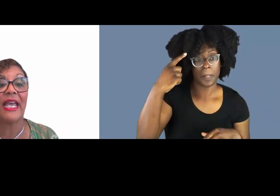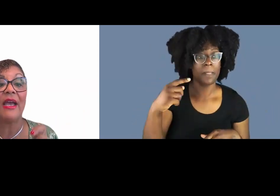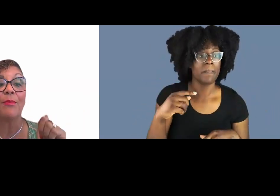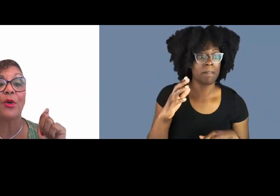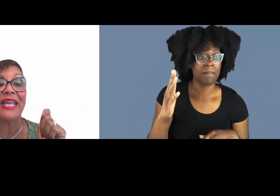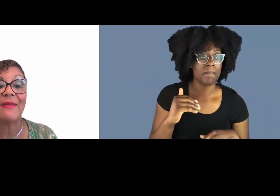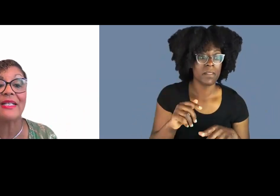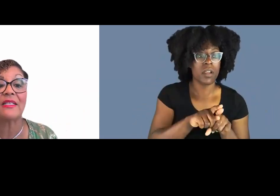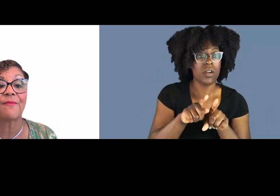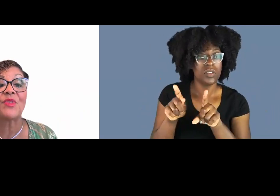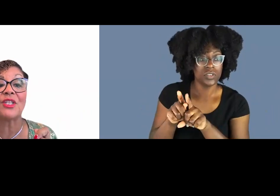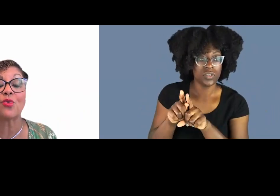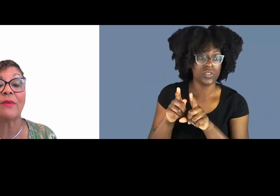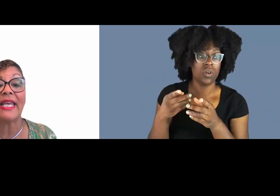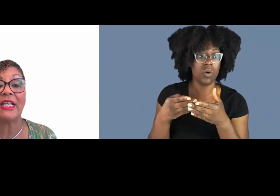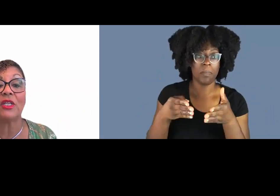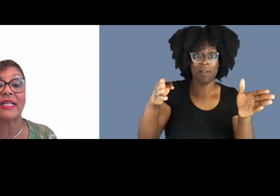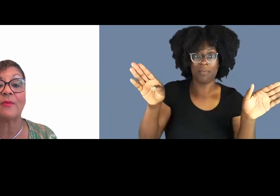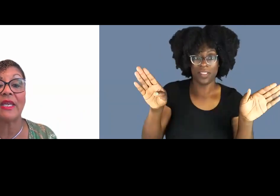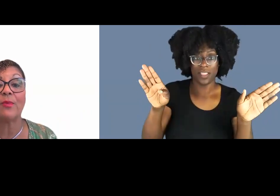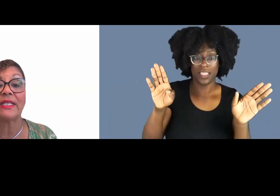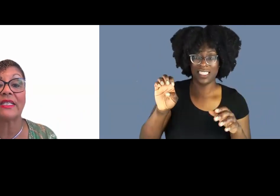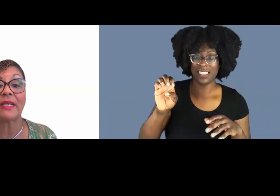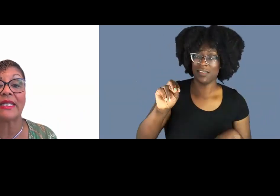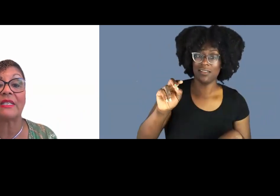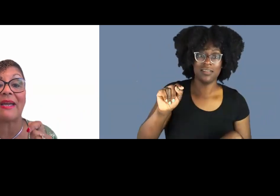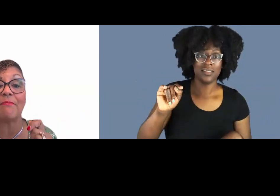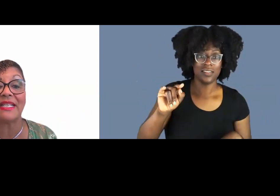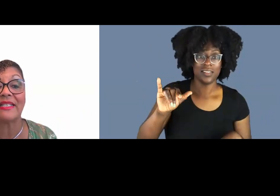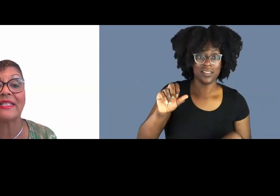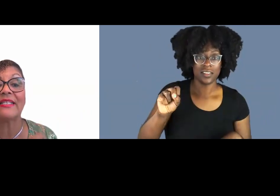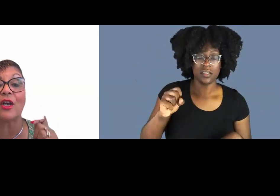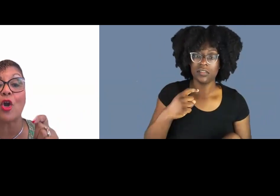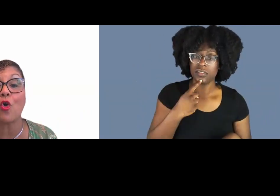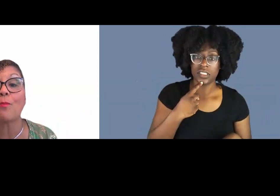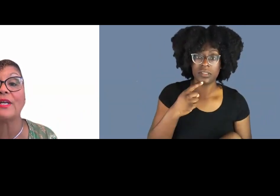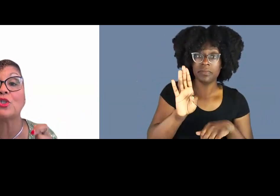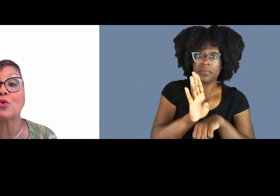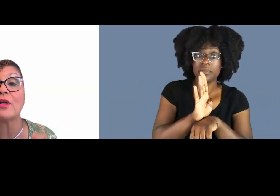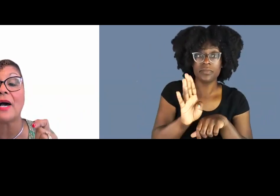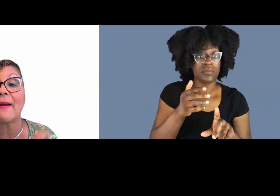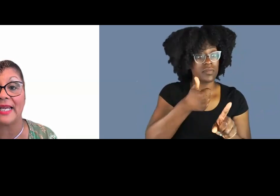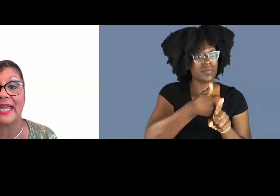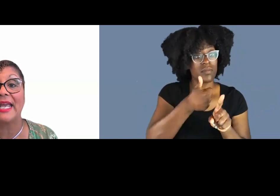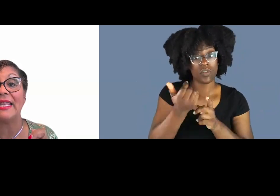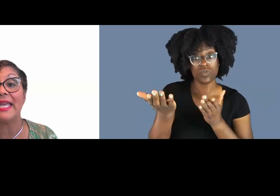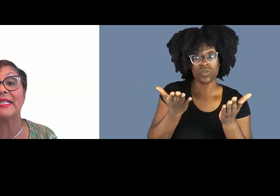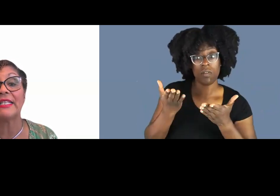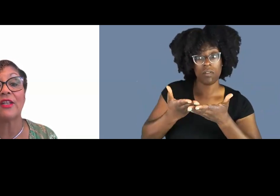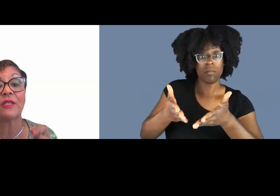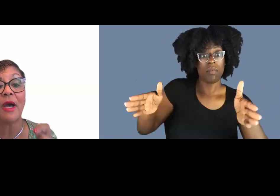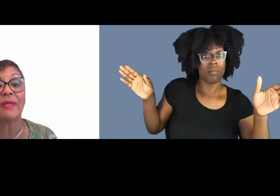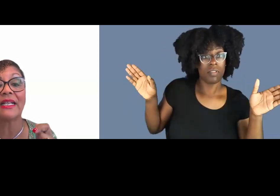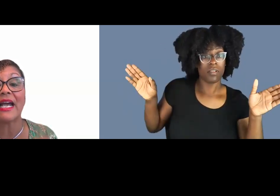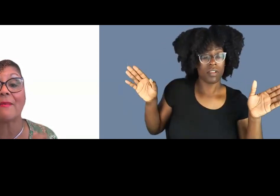entities, prohibits discrimination against people with disabilities by businesses that are open to the public, and they